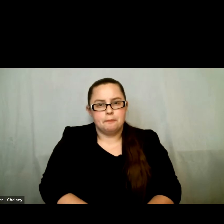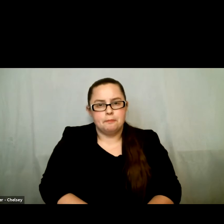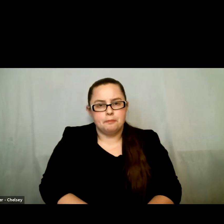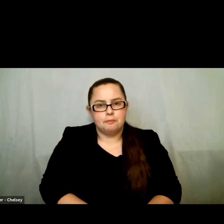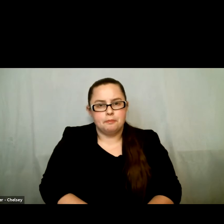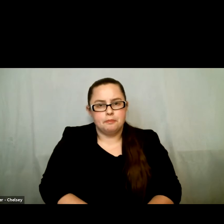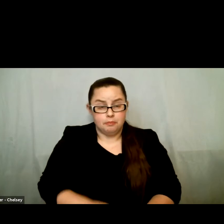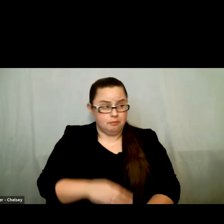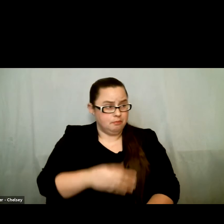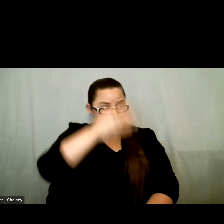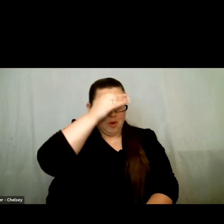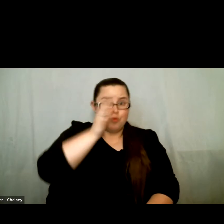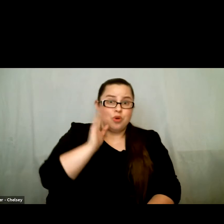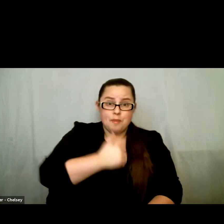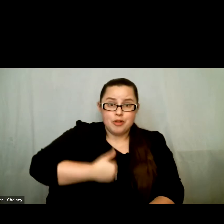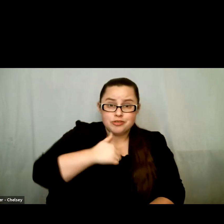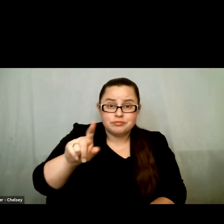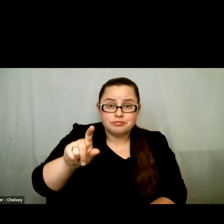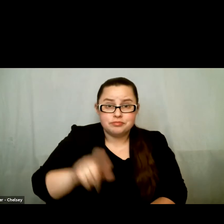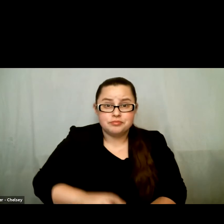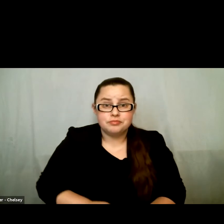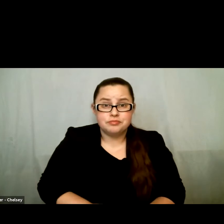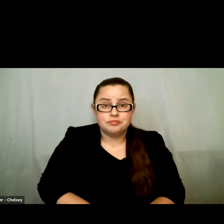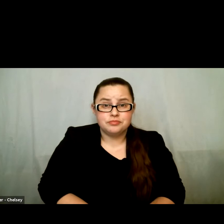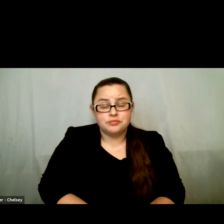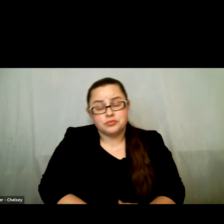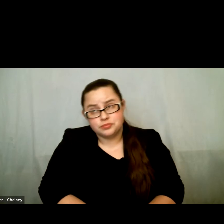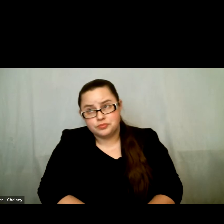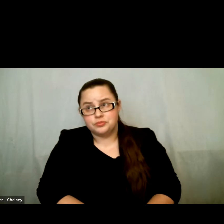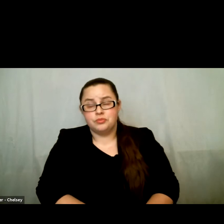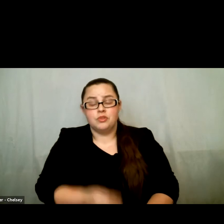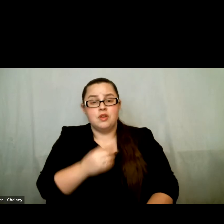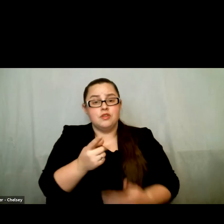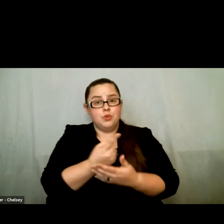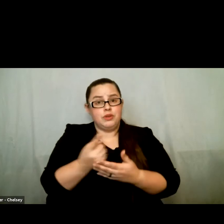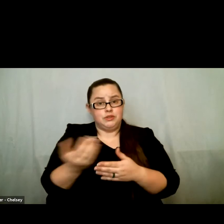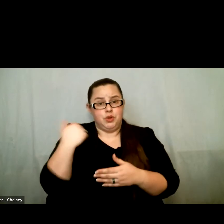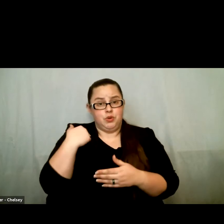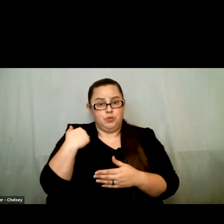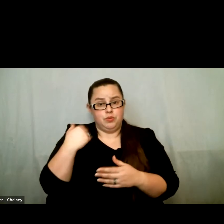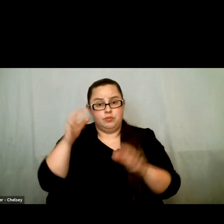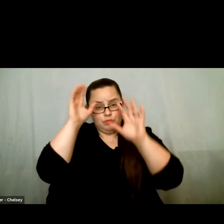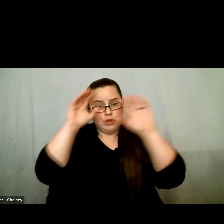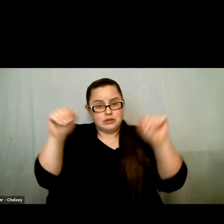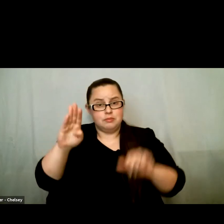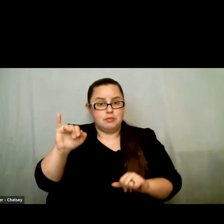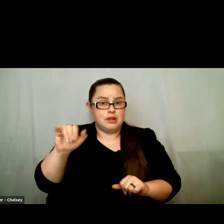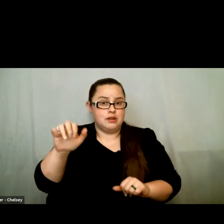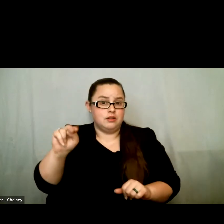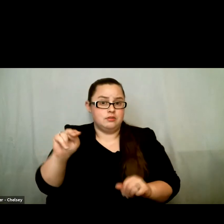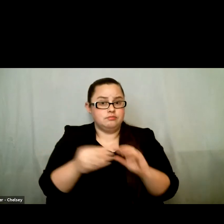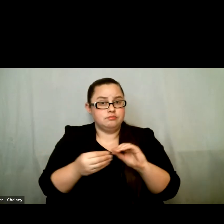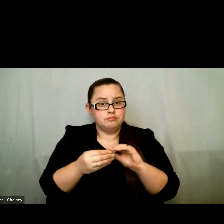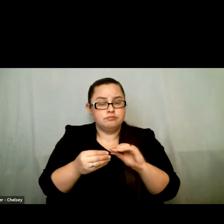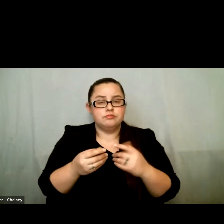Is he ever going to apologize? Well, a couple weeks ago, when President Biden was saying, "Oh, we have so many people